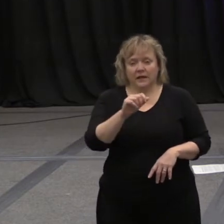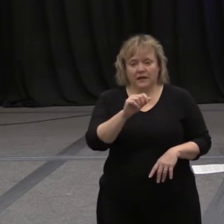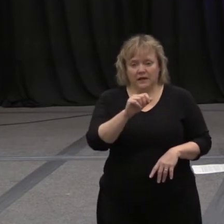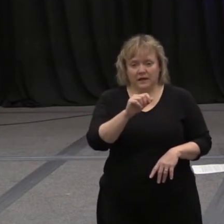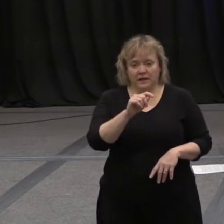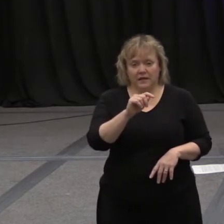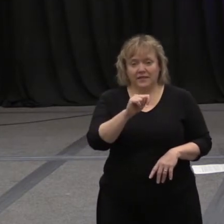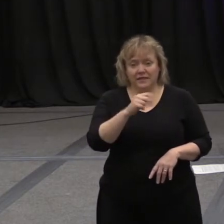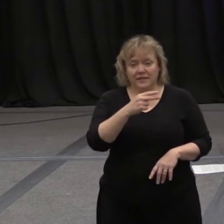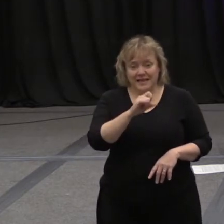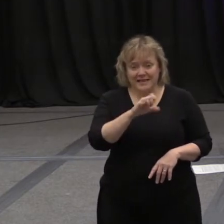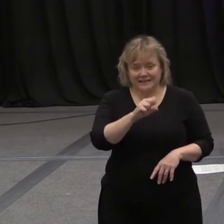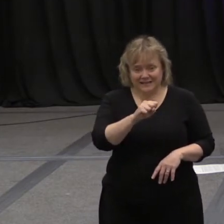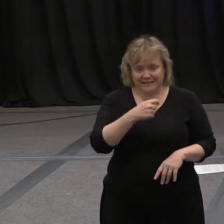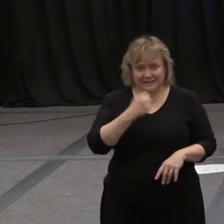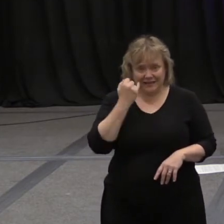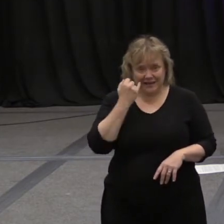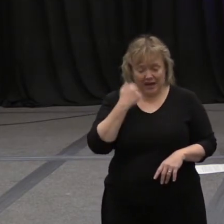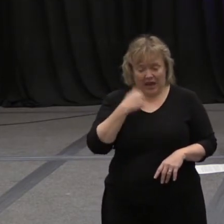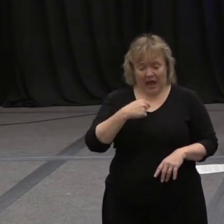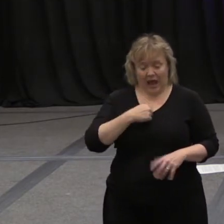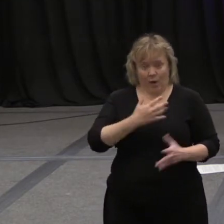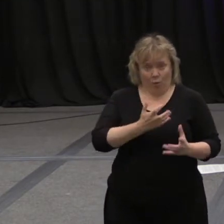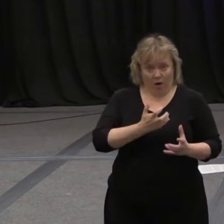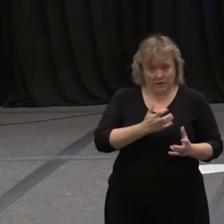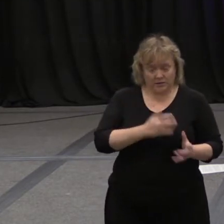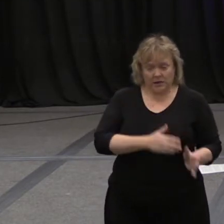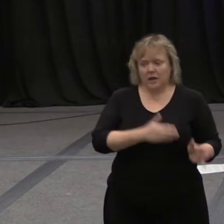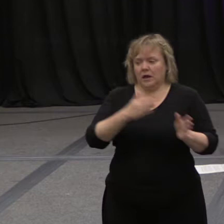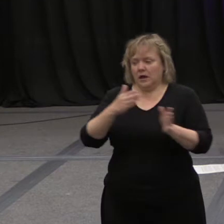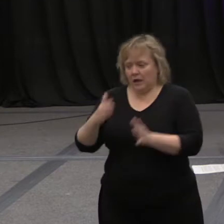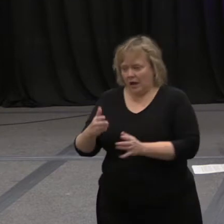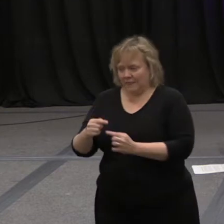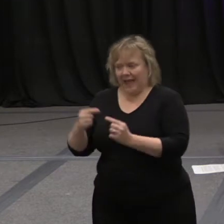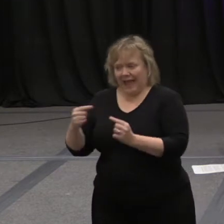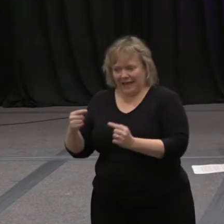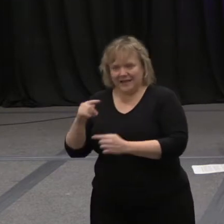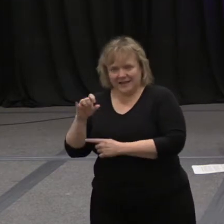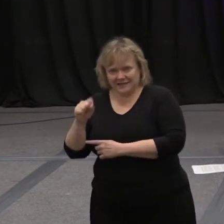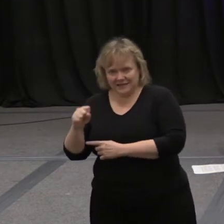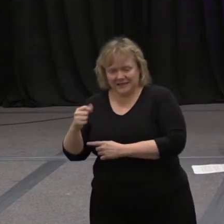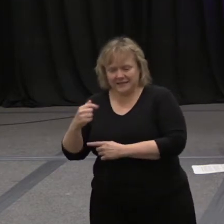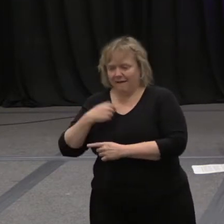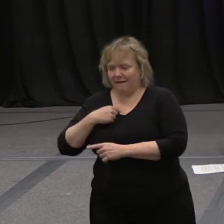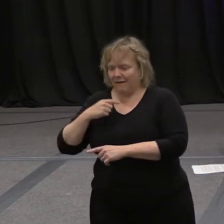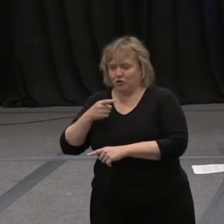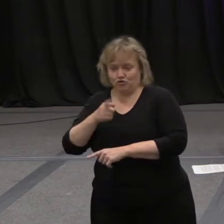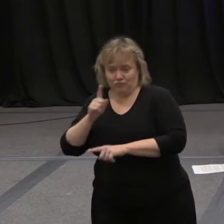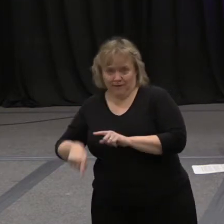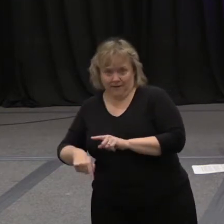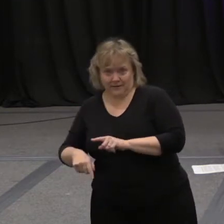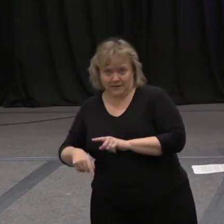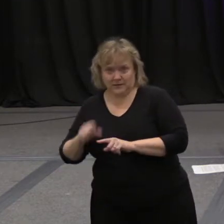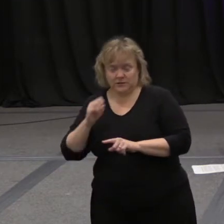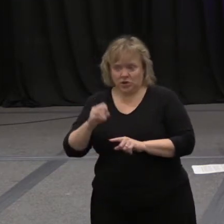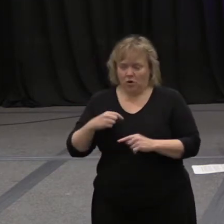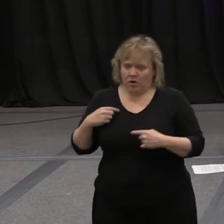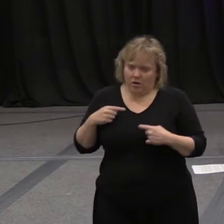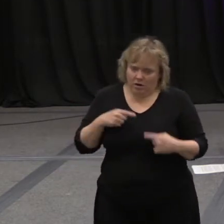you can't. Struggle, struggle, struggle, struggle. Drugs, drinking, self-harm, 10